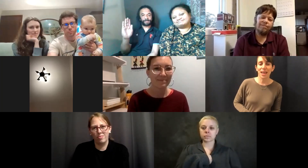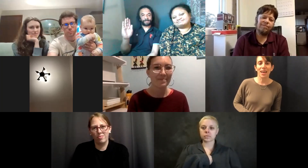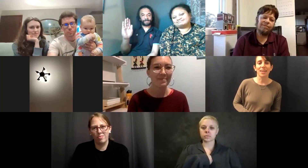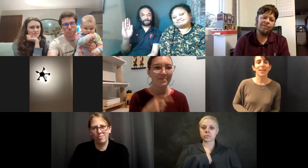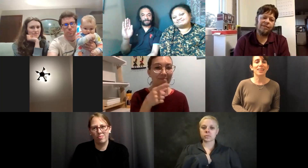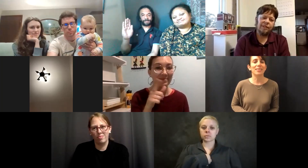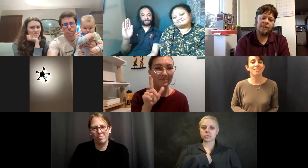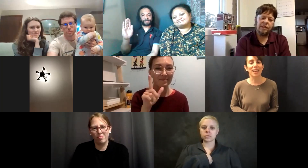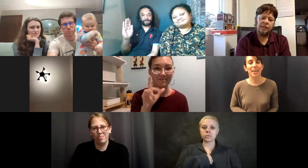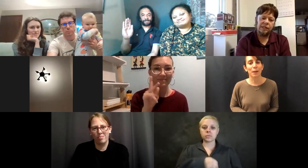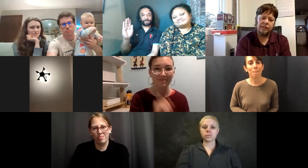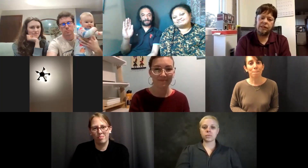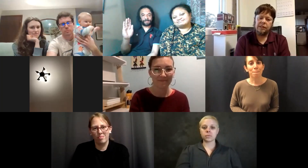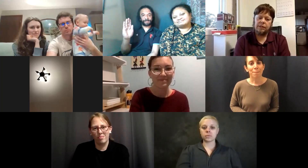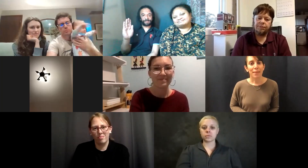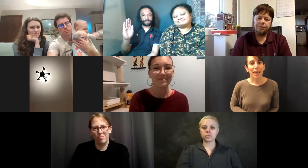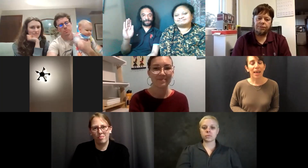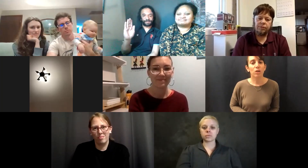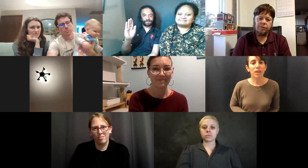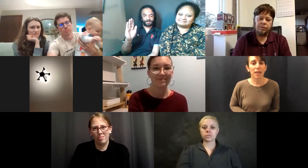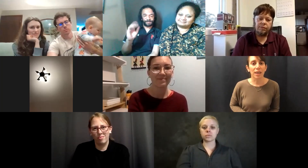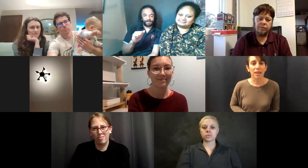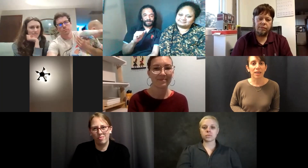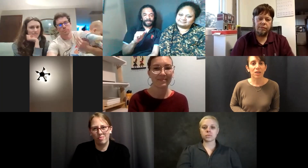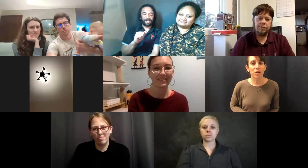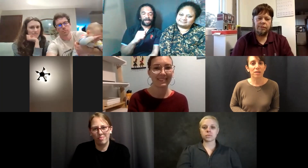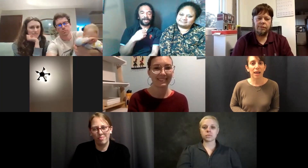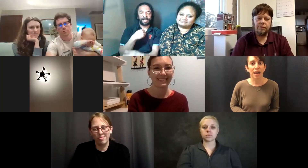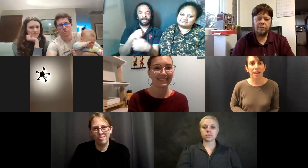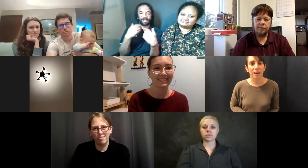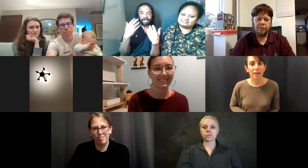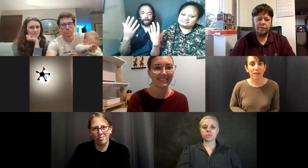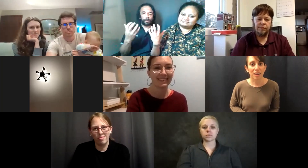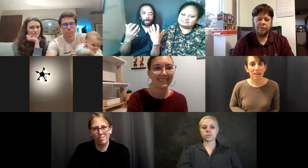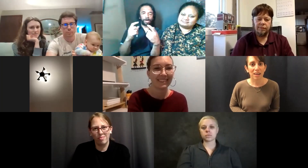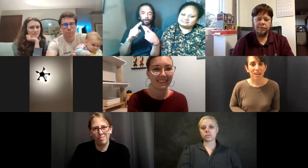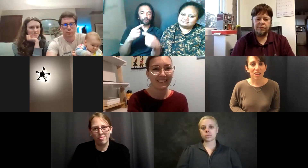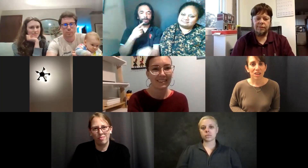sharing that, Annie is saying. And Loki, you wanted to add.